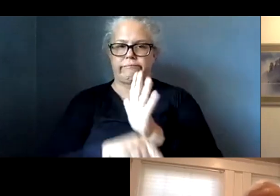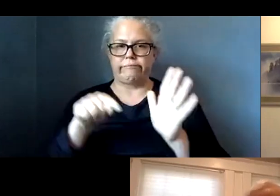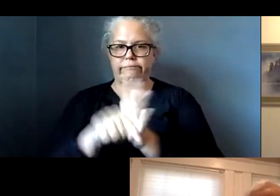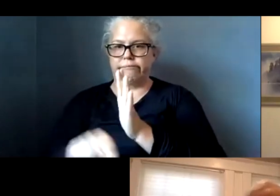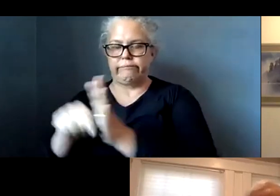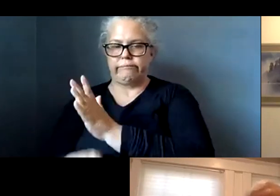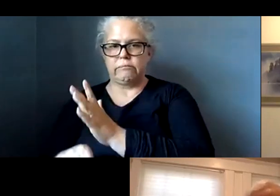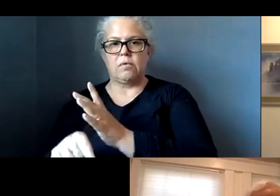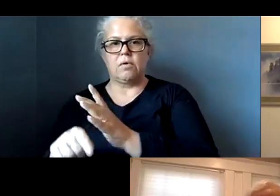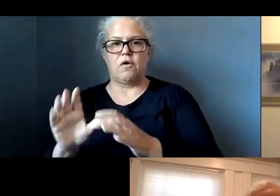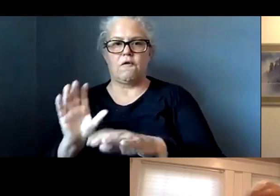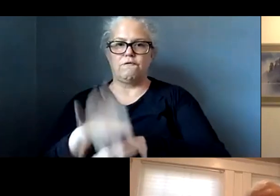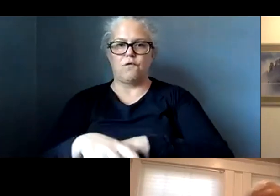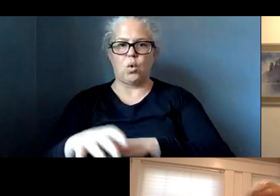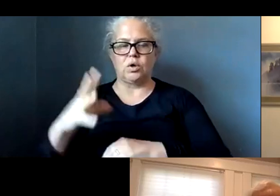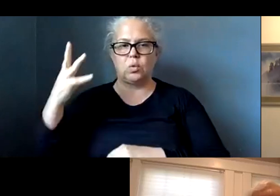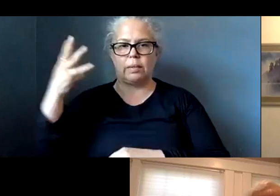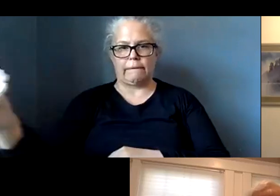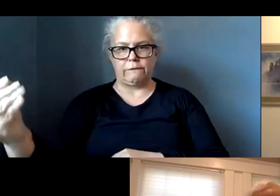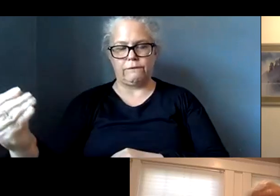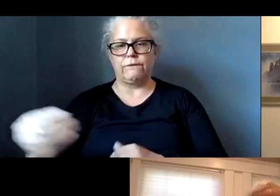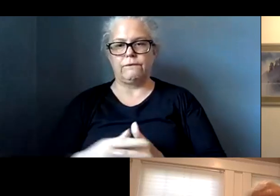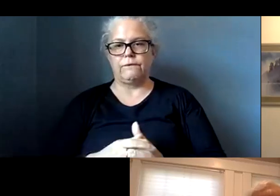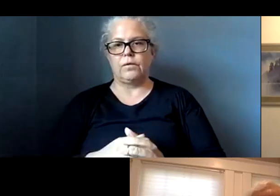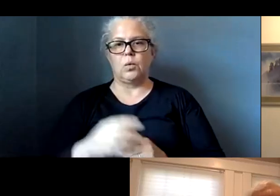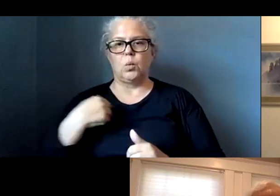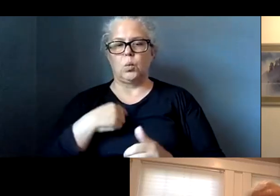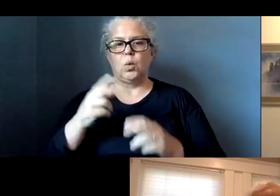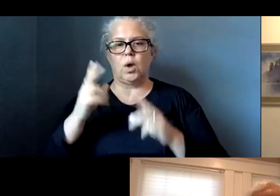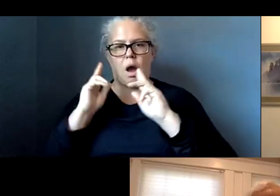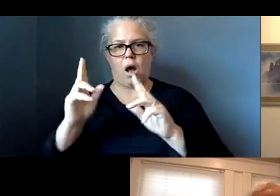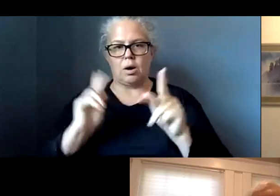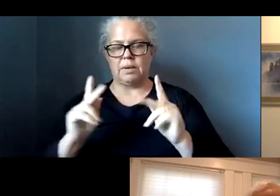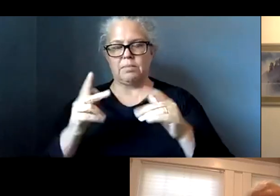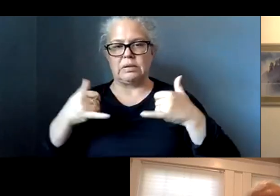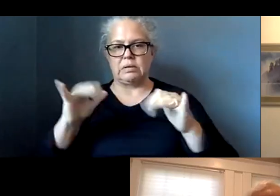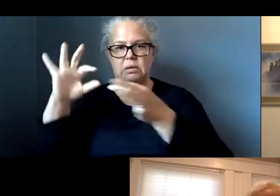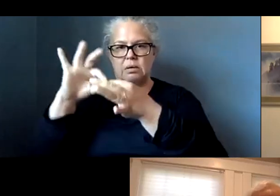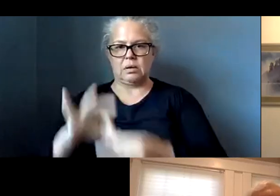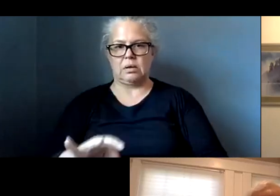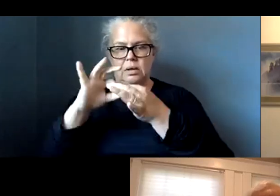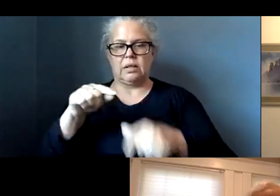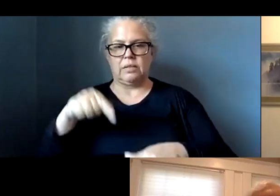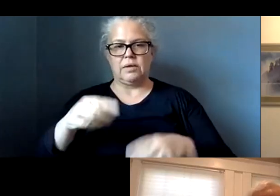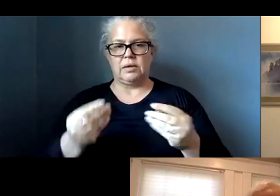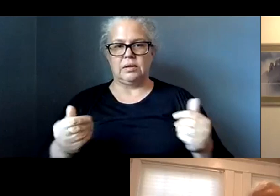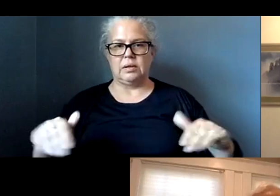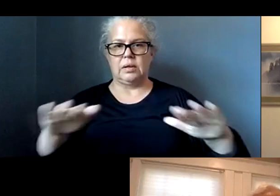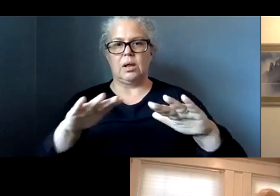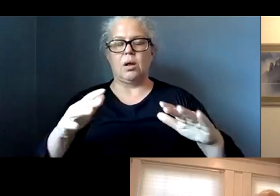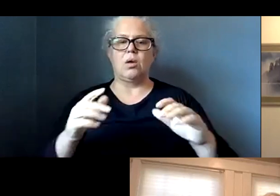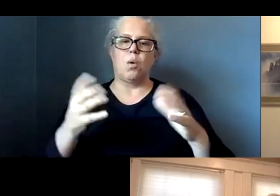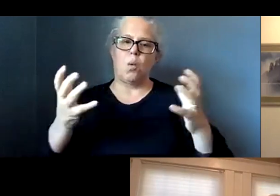territory. We honor the indigenous peoples still connected to this land, and we are committed to making our community a more equitable